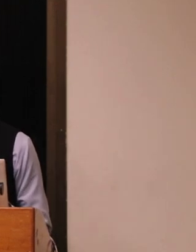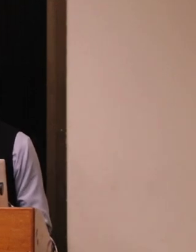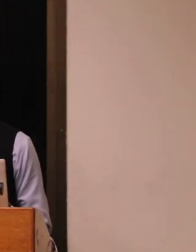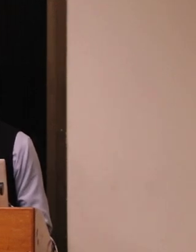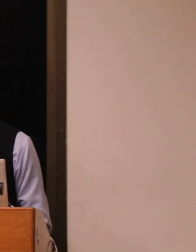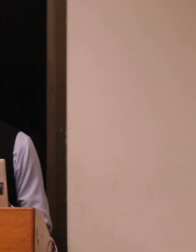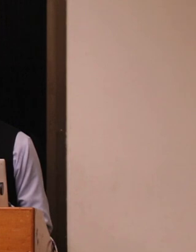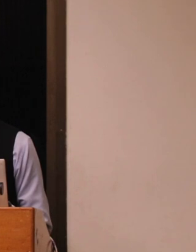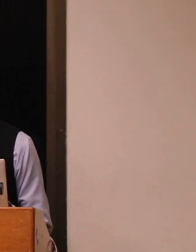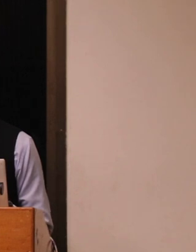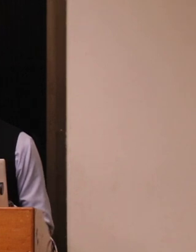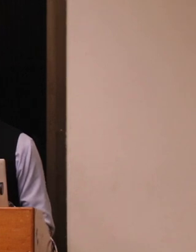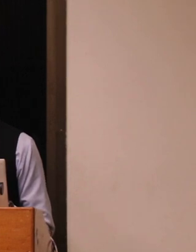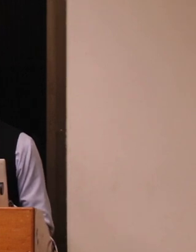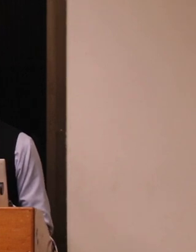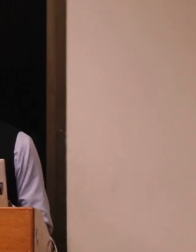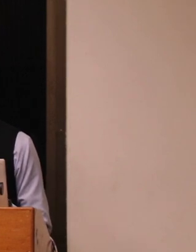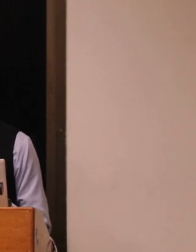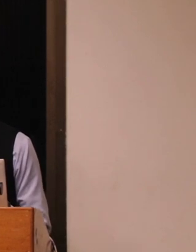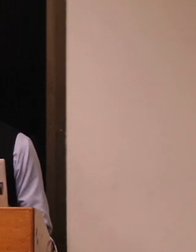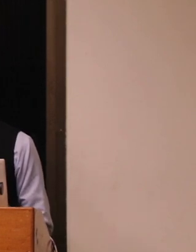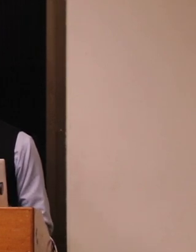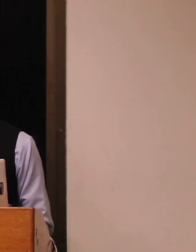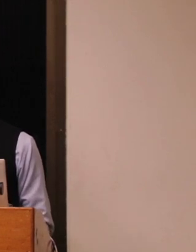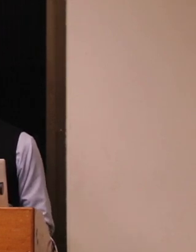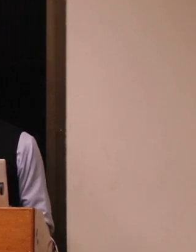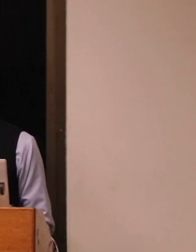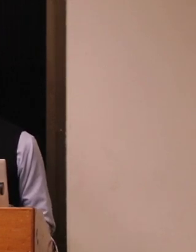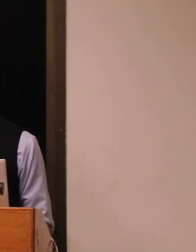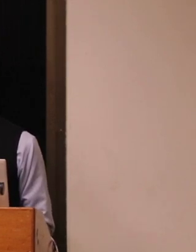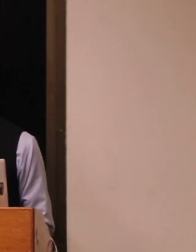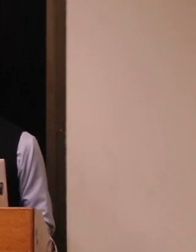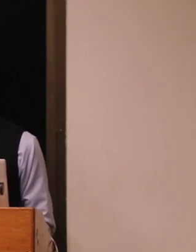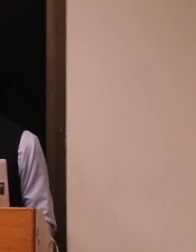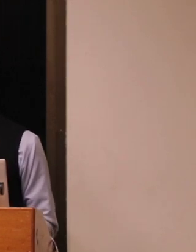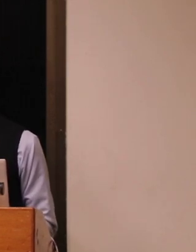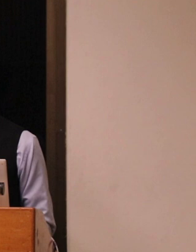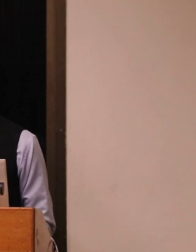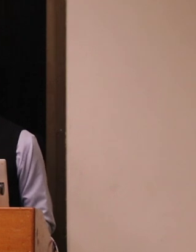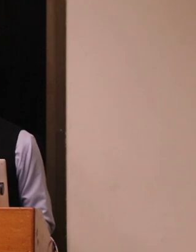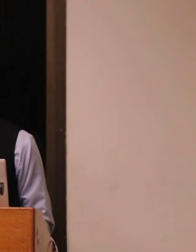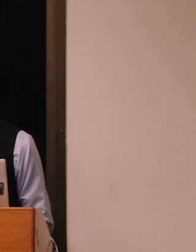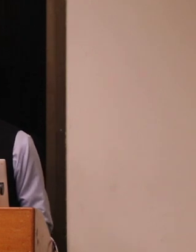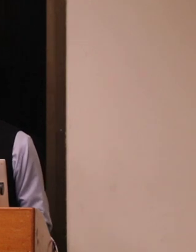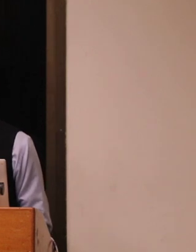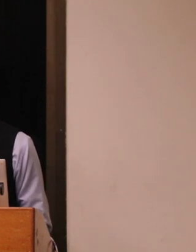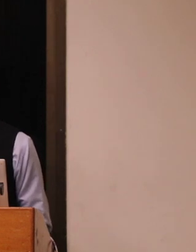Vidhi's climate and ecosystem team lead, Devaditya Sinha. I would now like to request both the speakers to please come on the